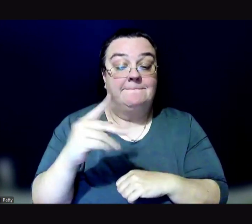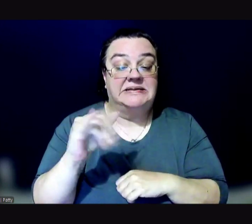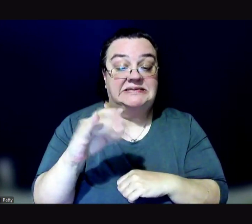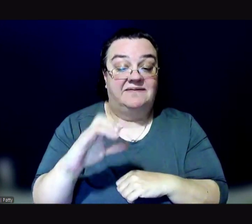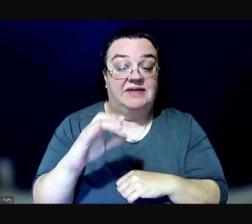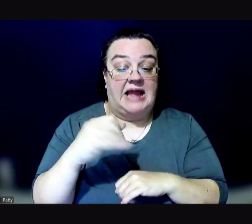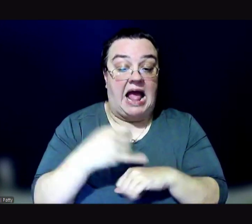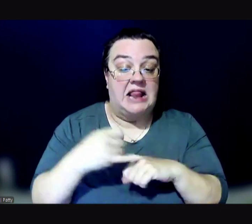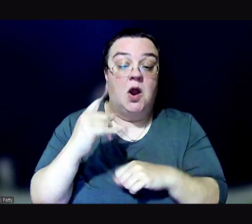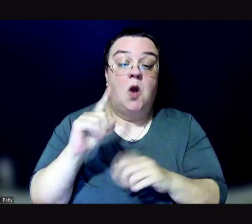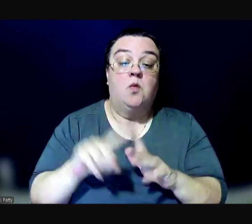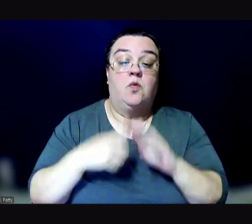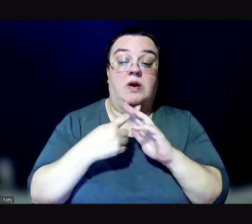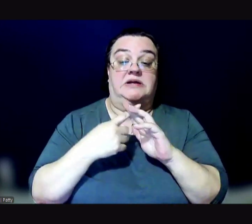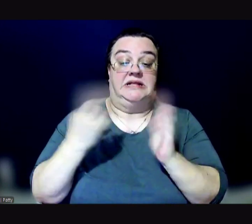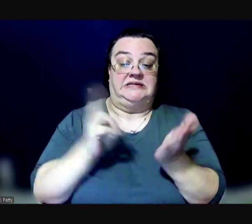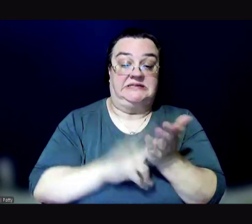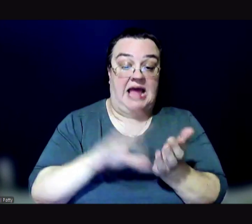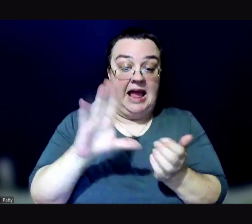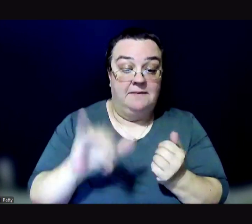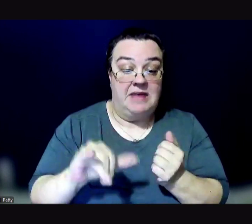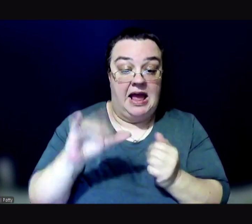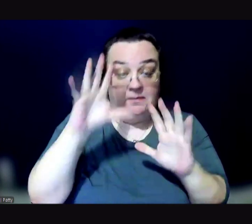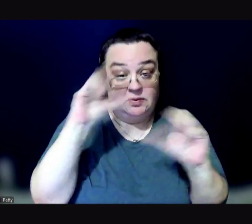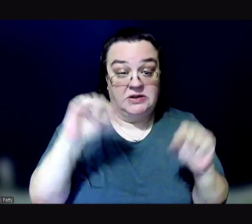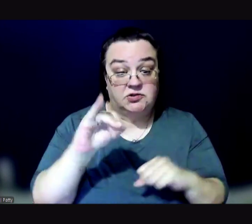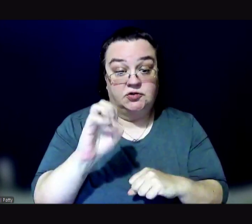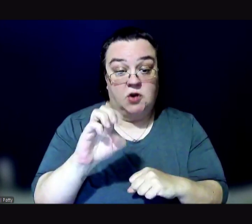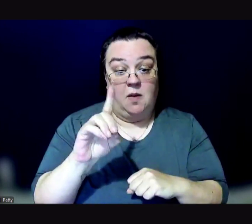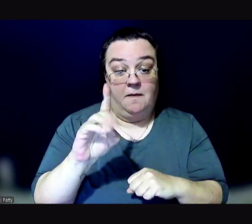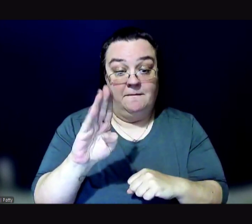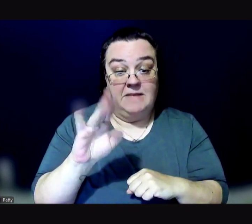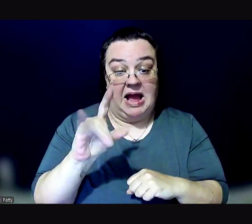was rescinded by the current president on the first day of his new